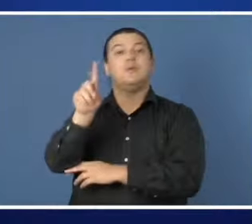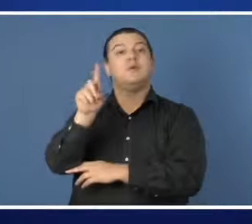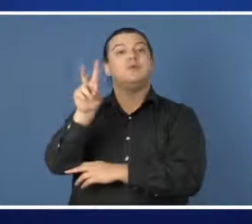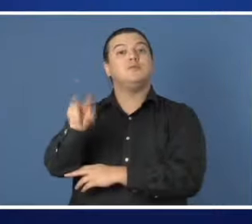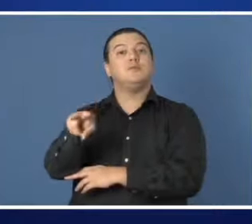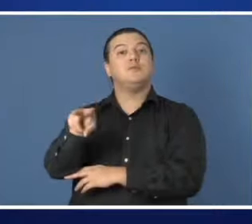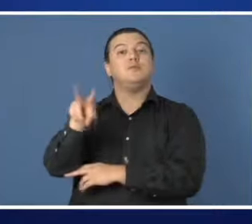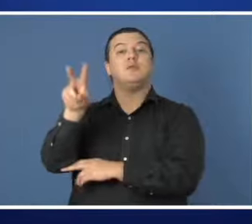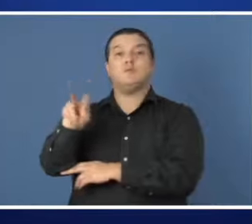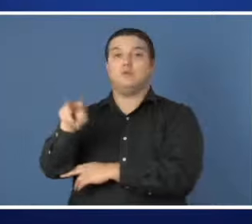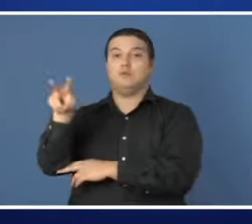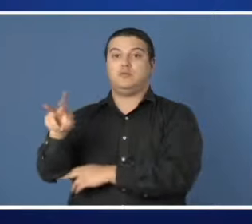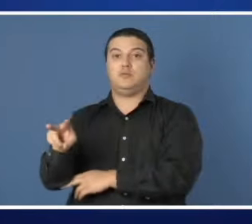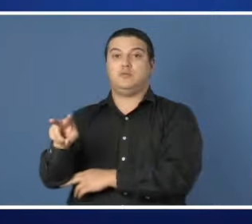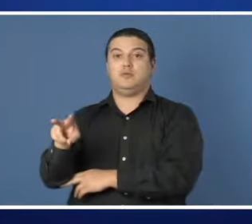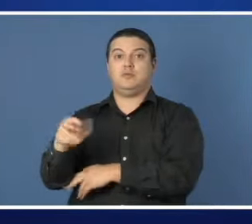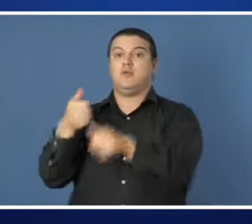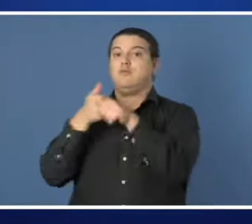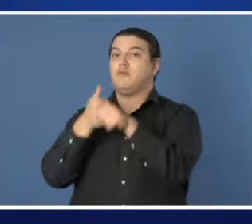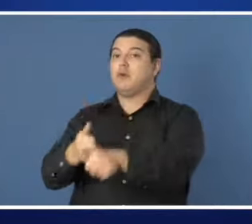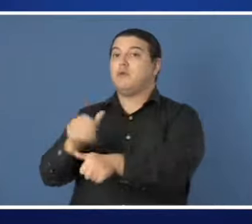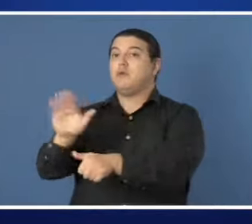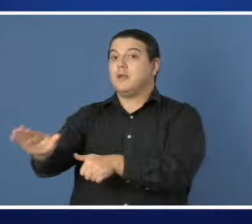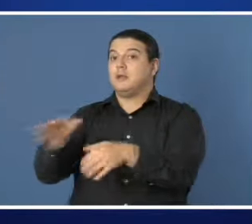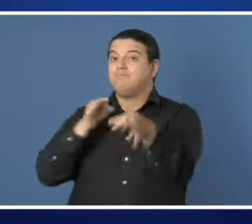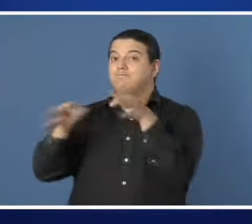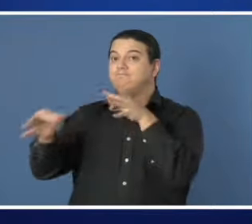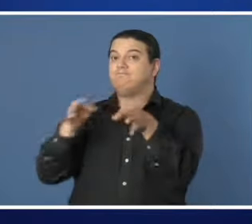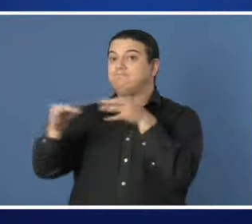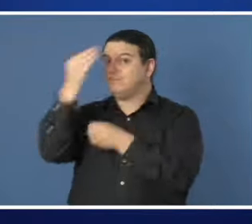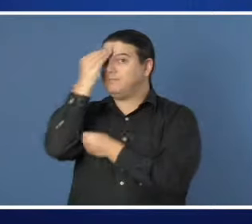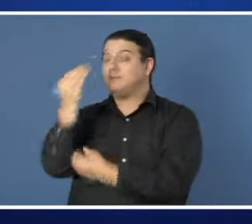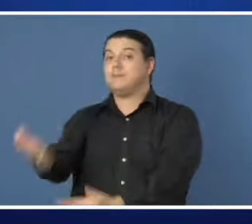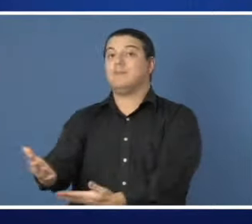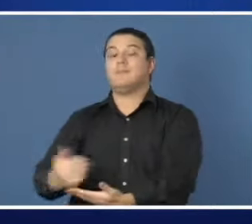Follow the Poison Control Center's instructions.